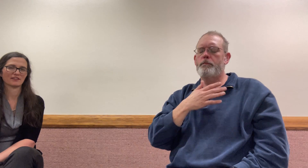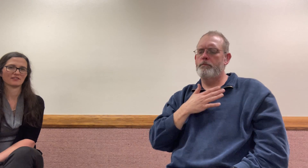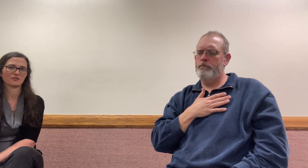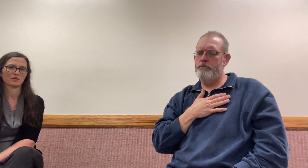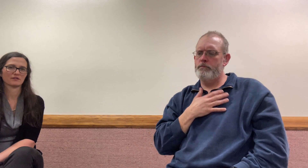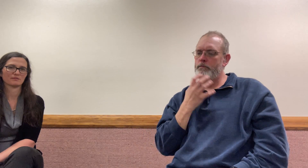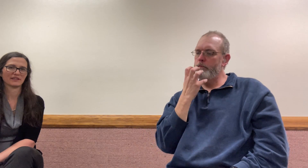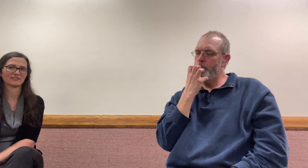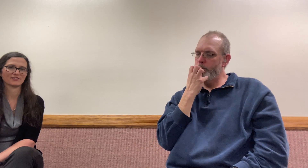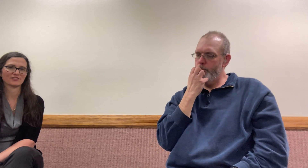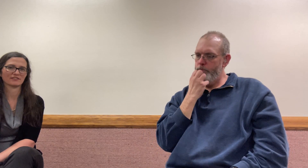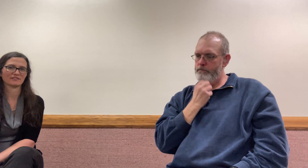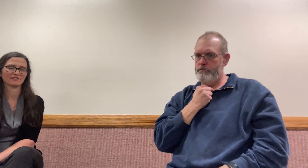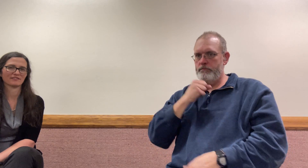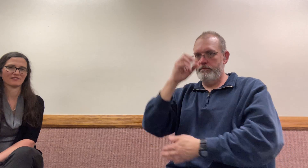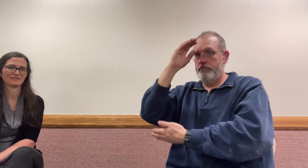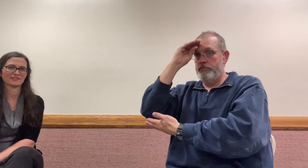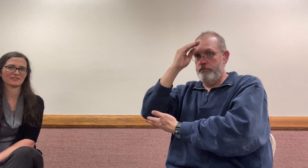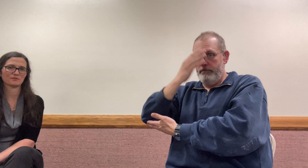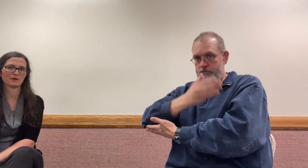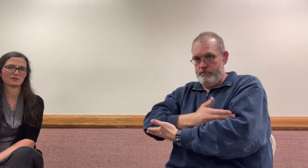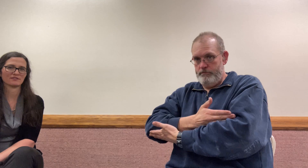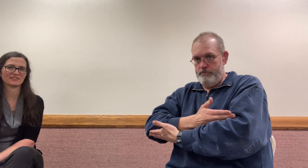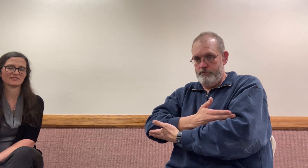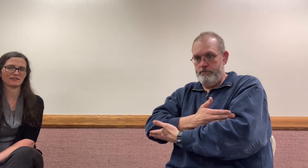other one, pay attention. This is my beloved son.